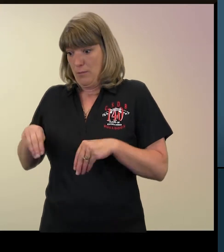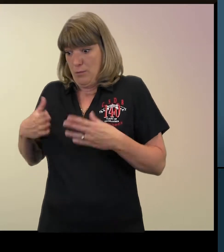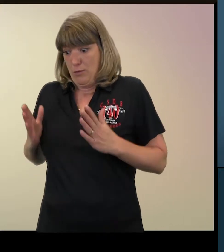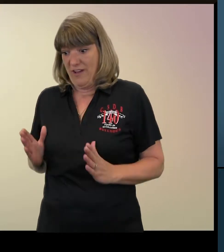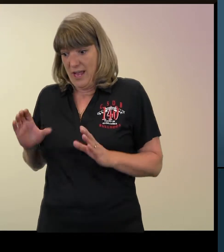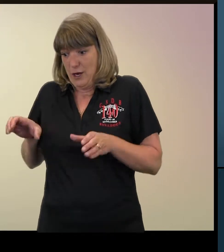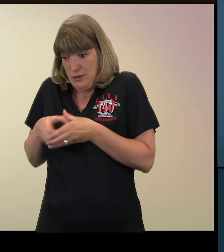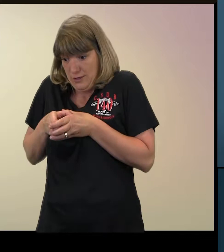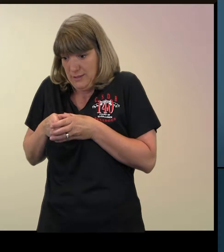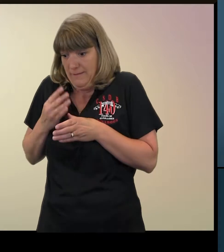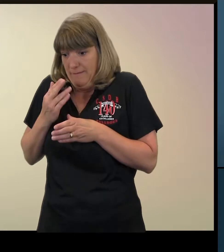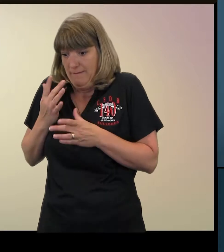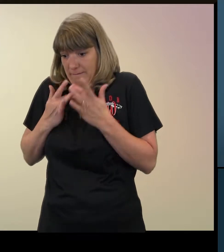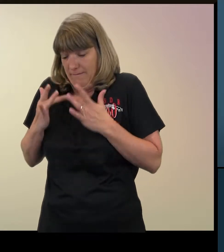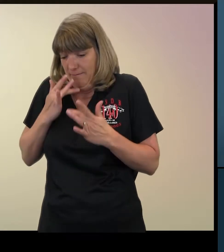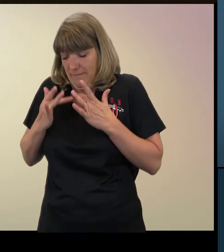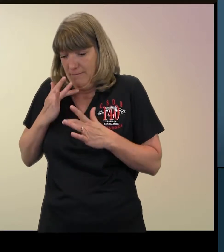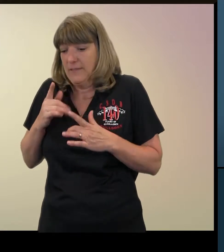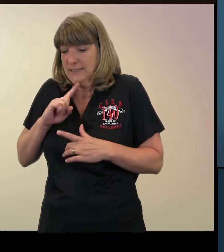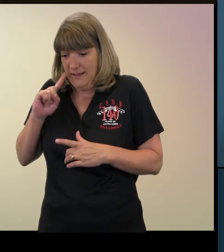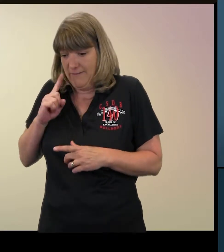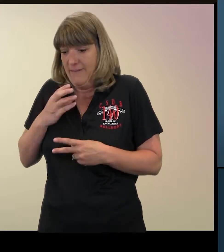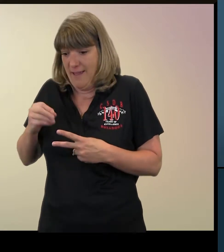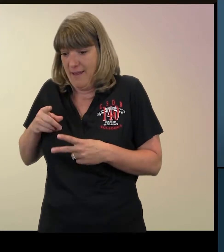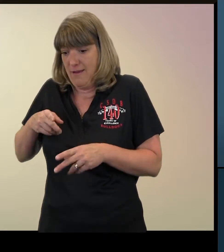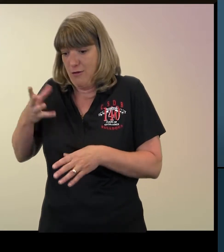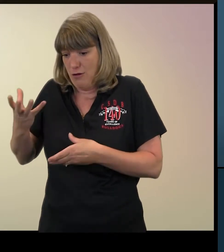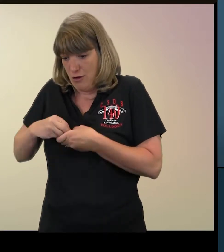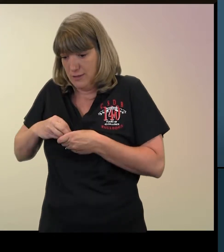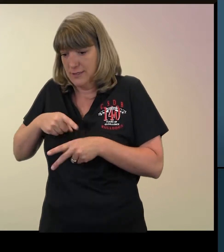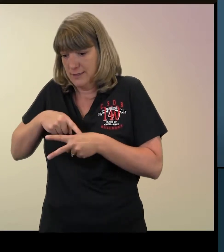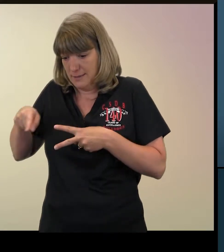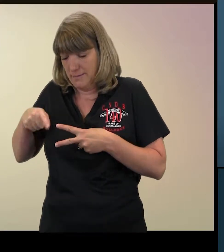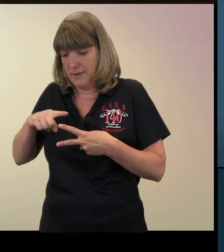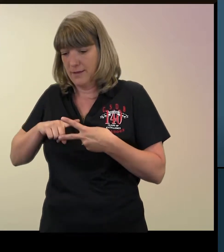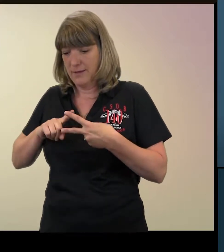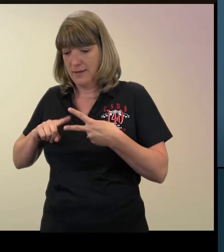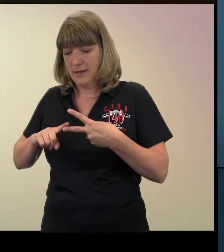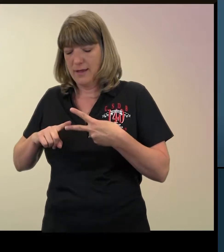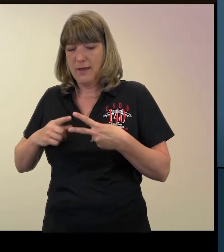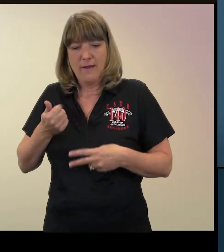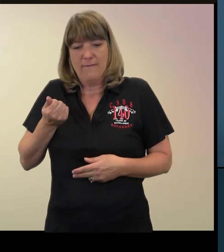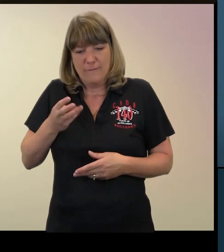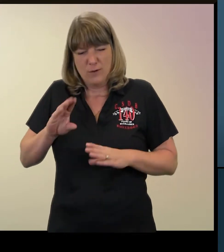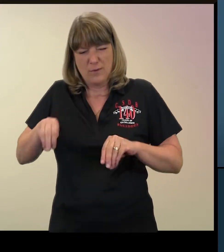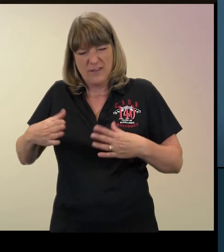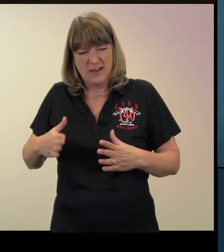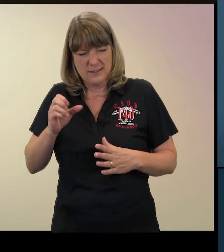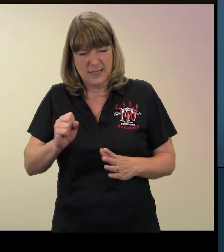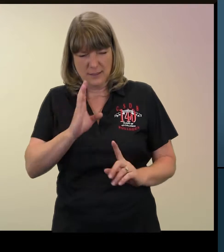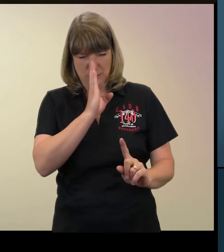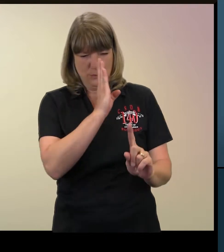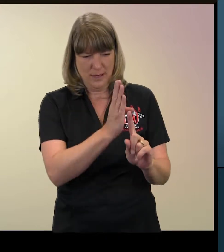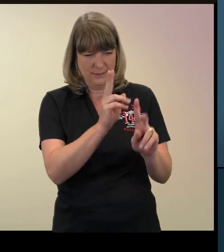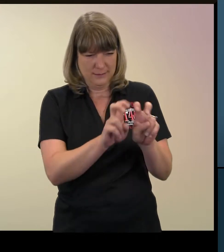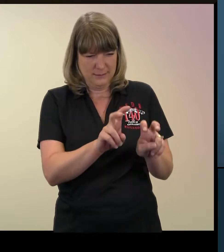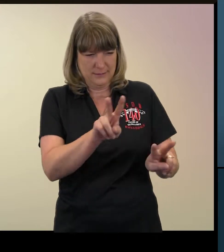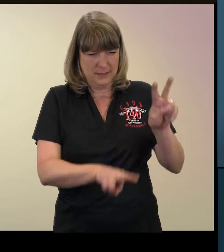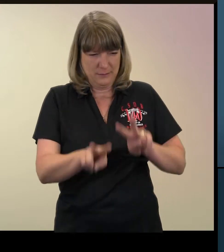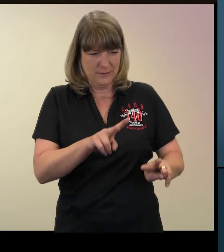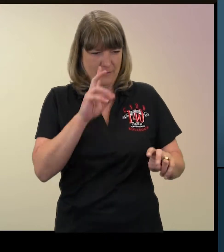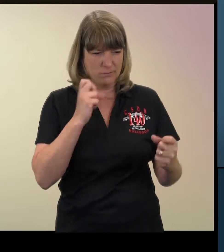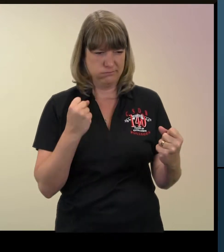both deafness and autism, there are few providers who can provide a direct assessment for children who communicate in a